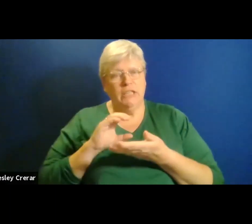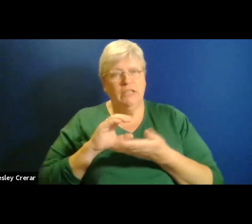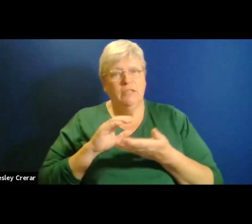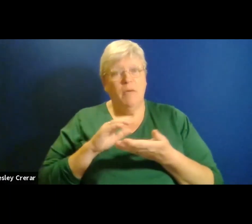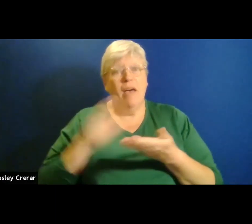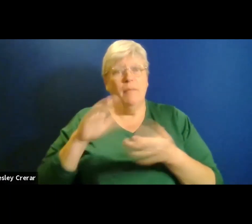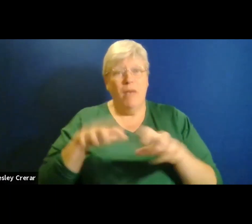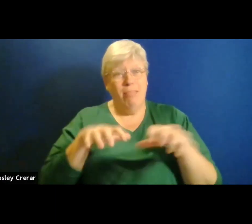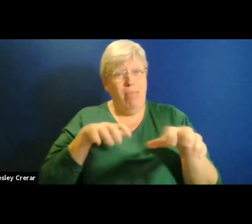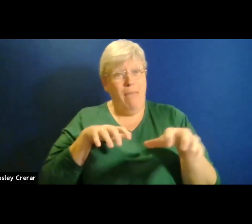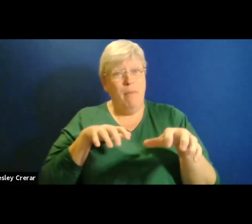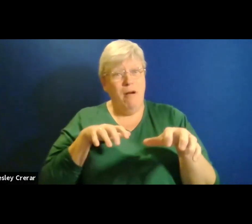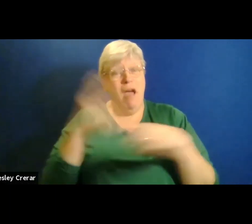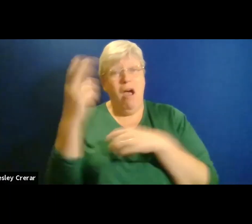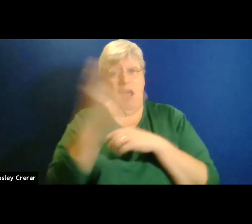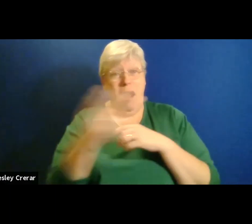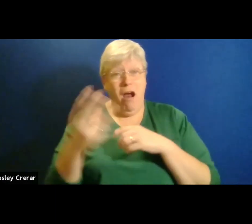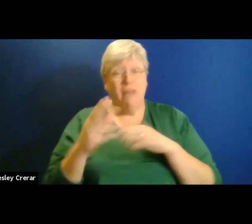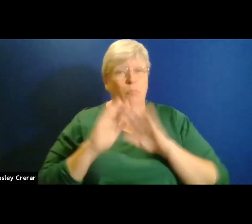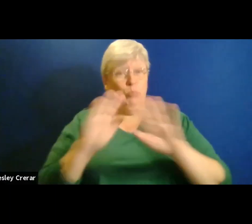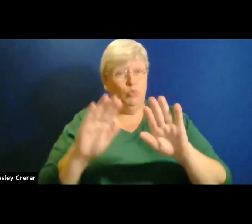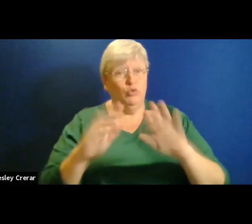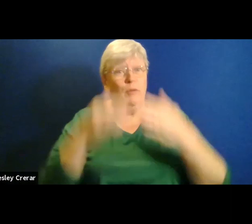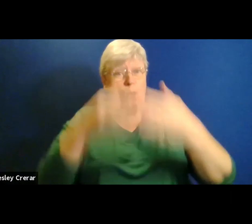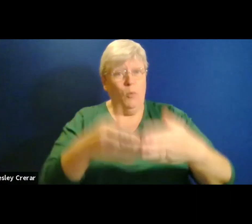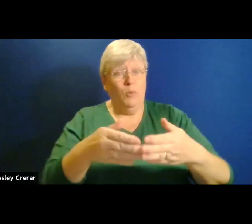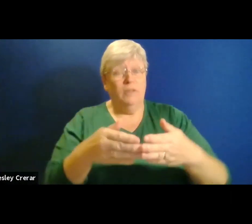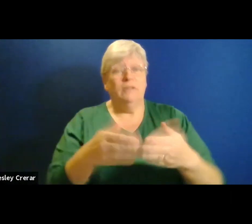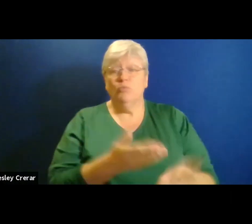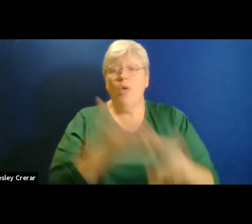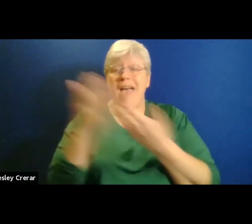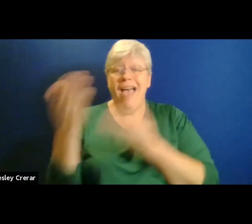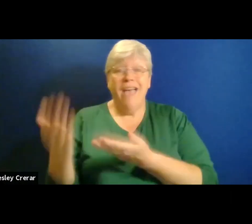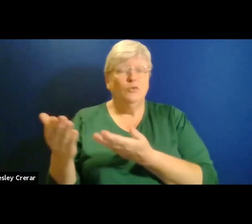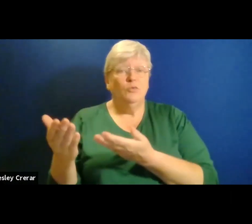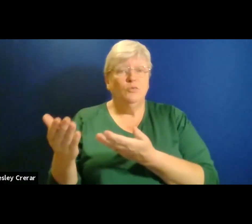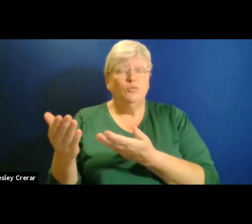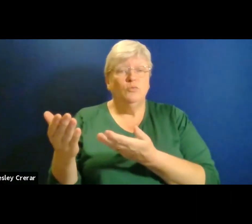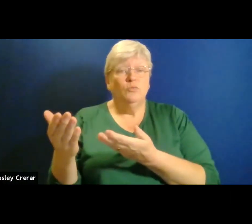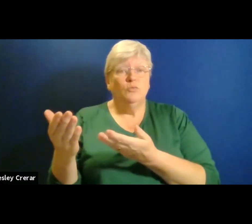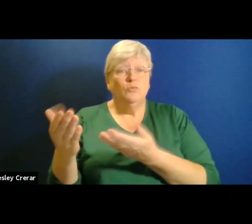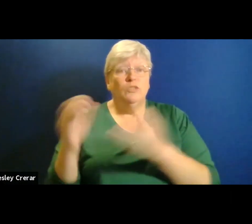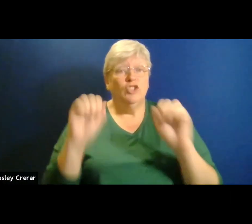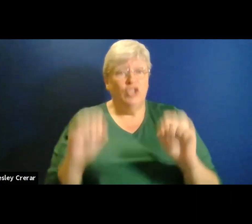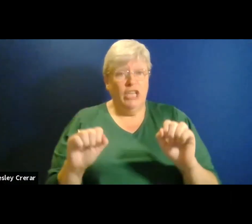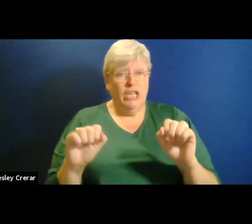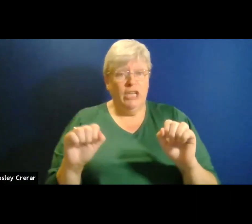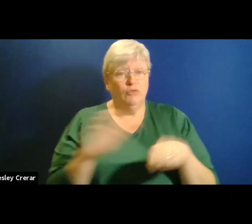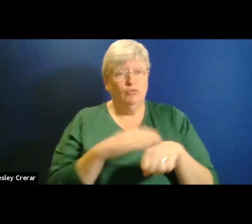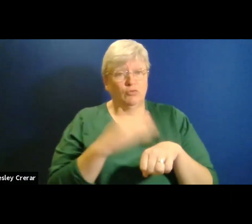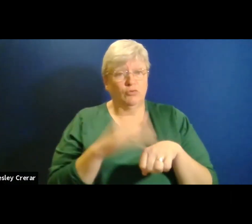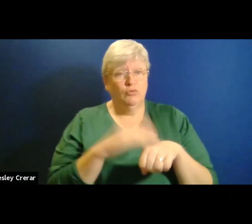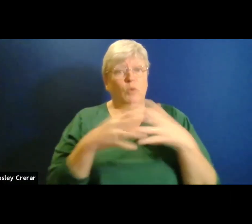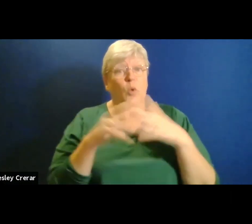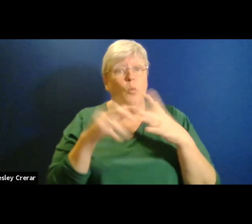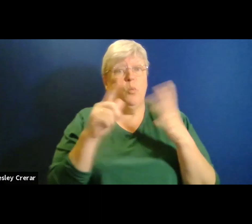course, for supplying the writers. I'm going to hand you over to the chairs for this evening, Will Creed and